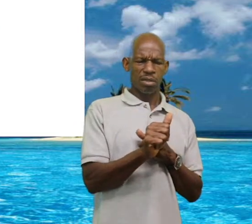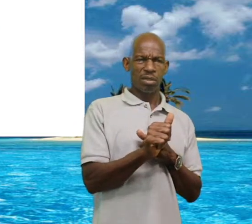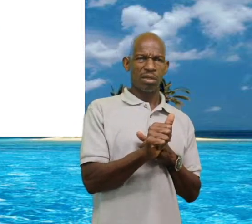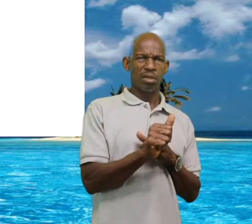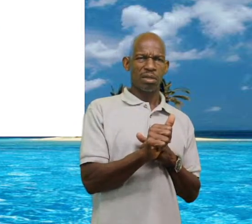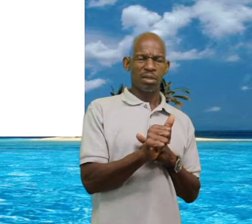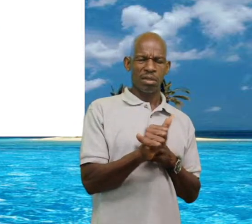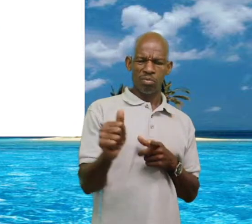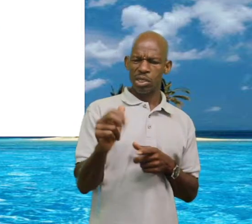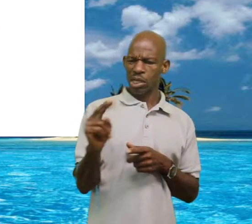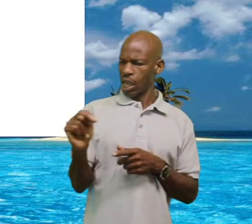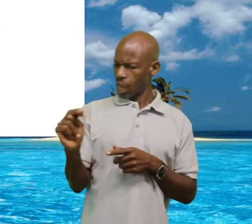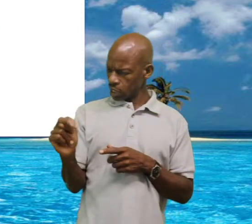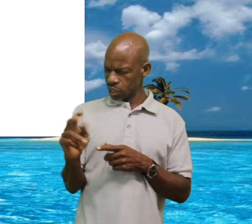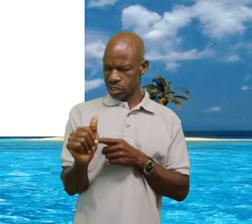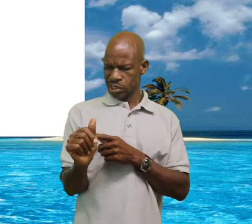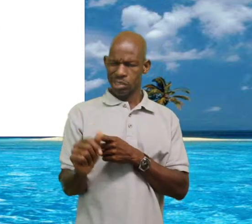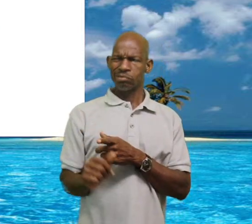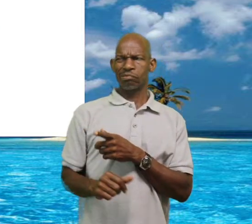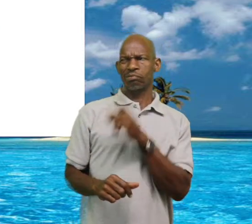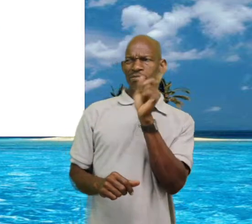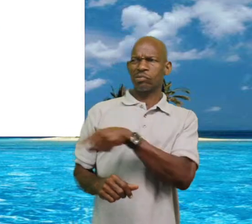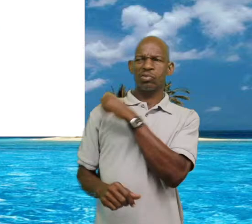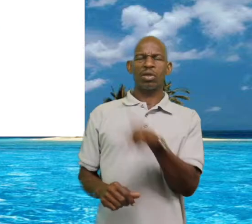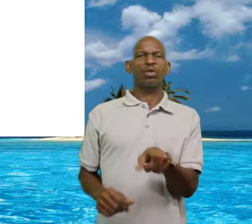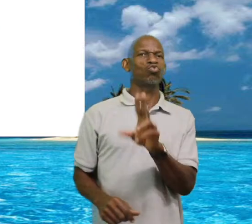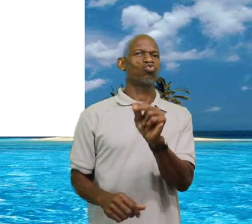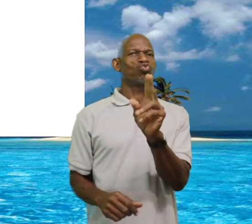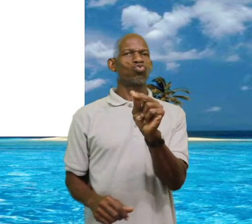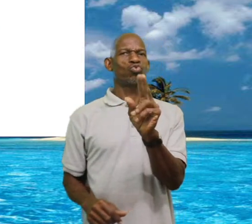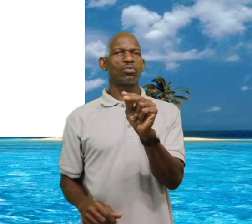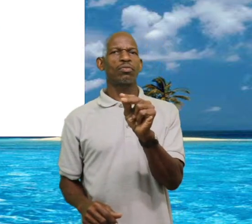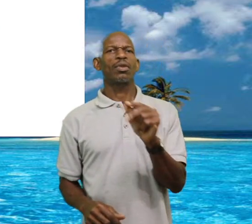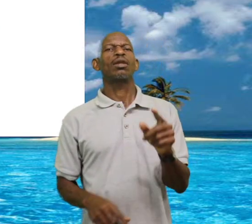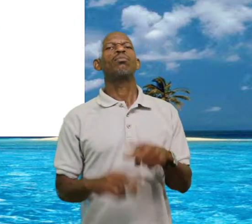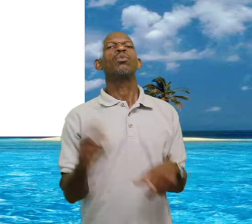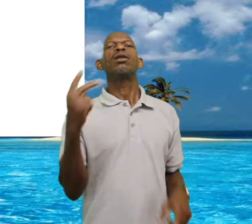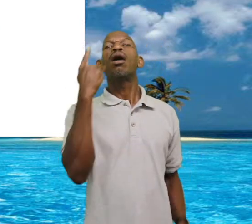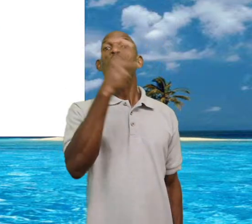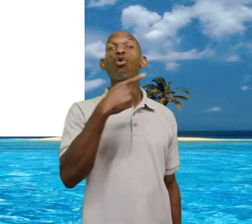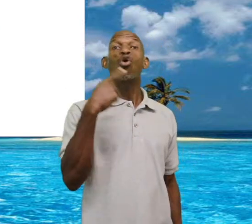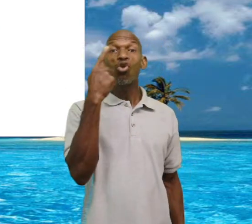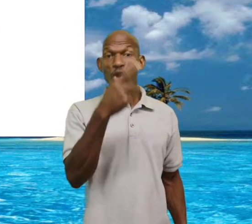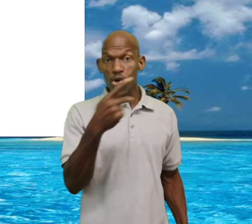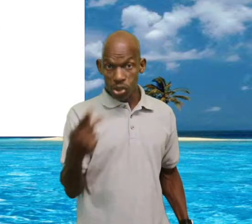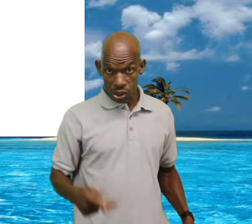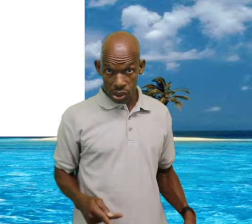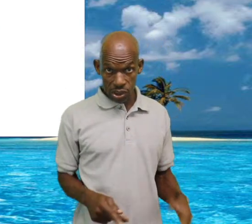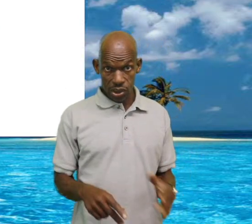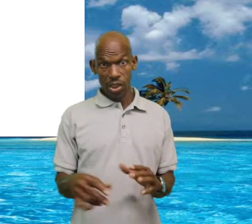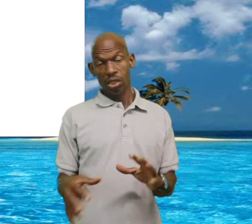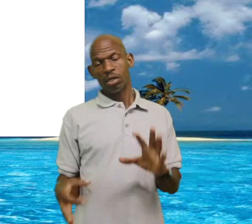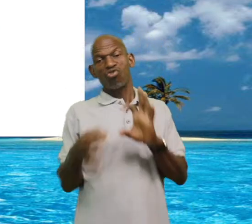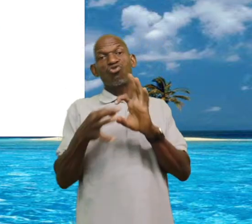there are some words, when you pronounce the words, the H is